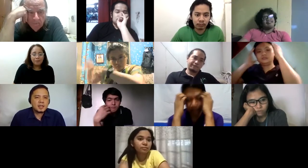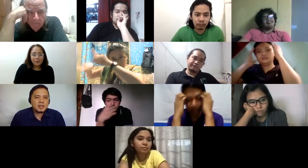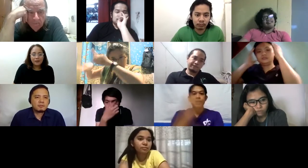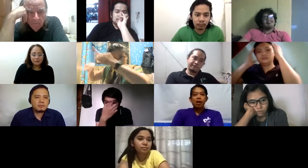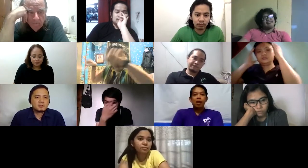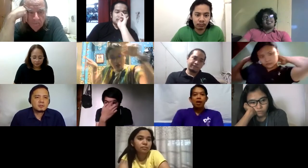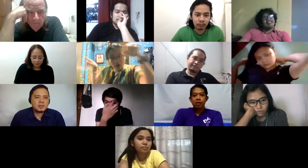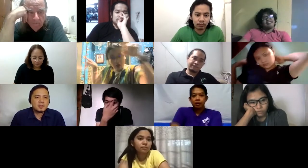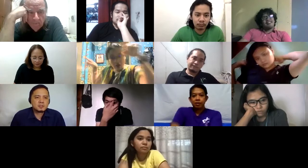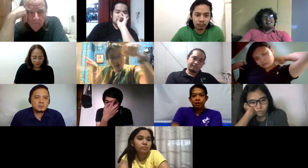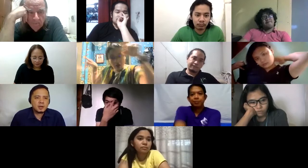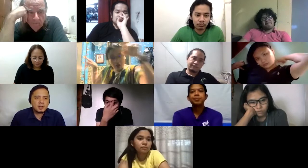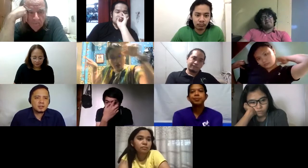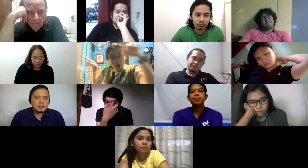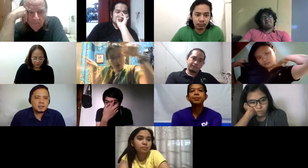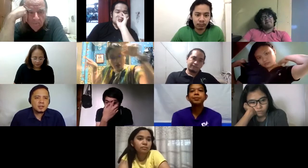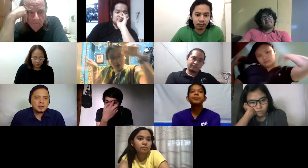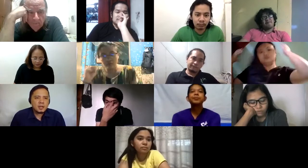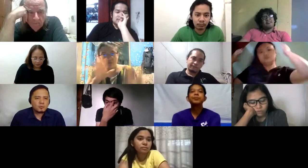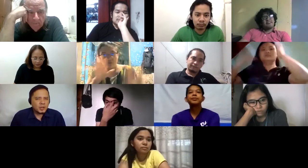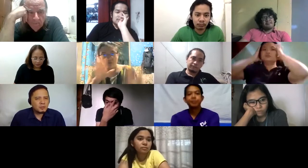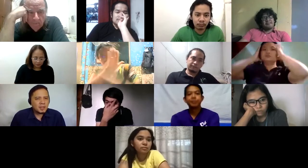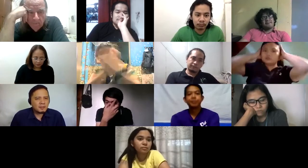that as well. What do you think of that? I think,